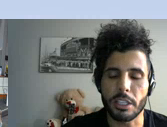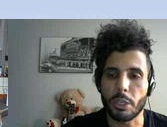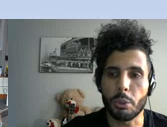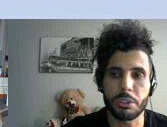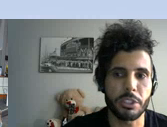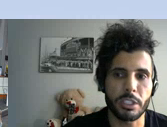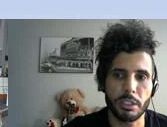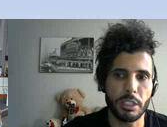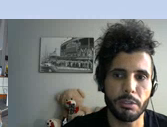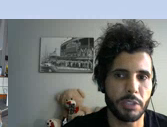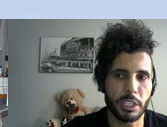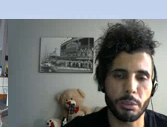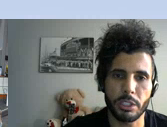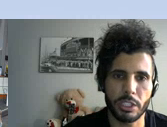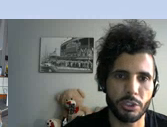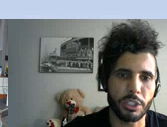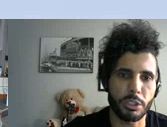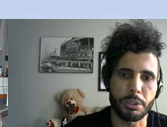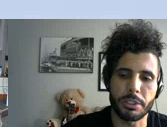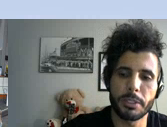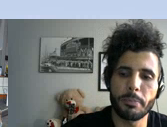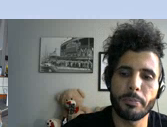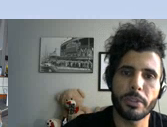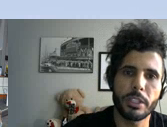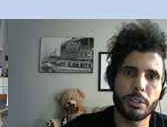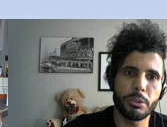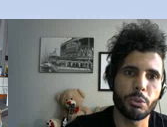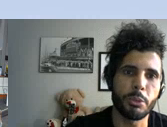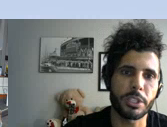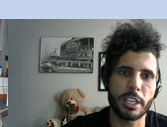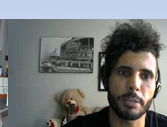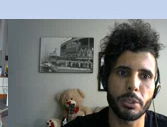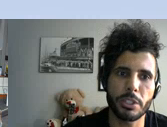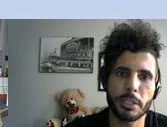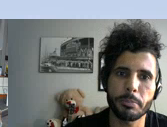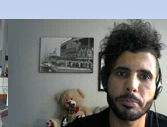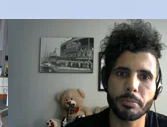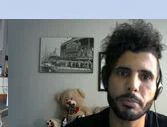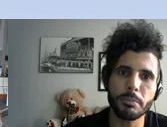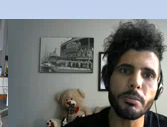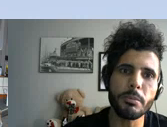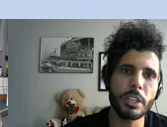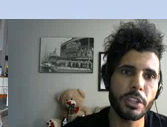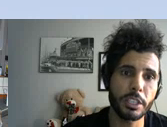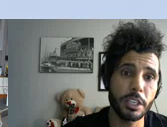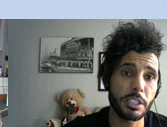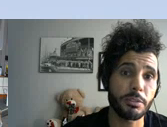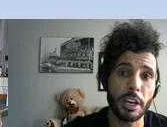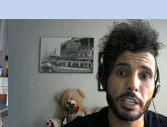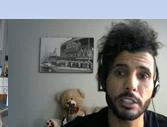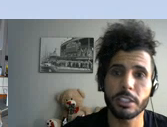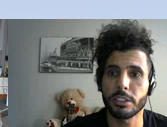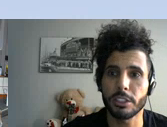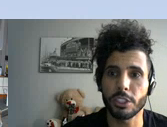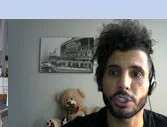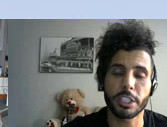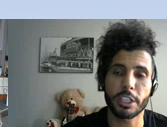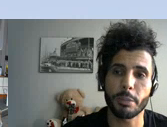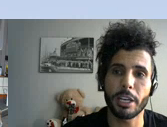the order is inflexible, it's strict order. Two more examples. The kids fight, teacher will kick them